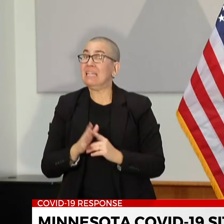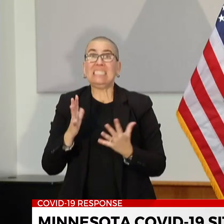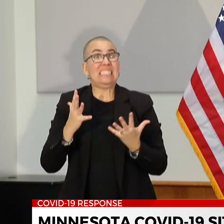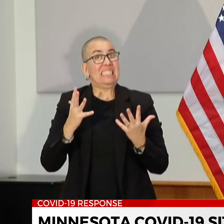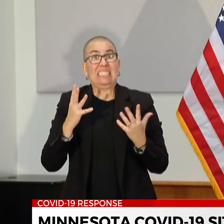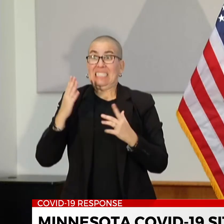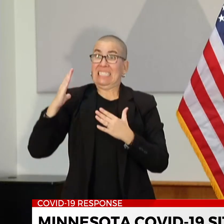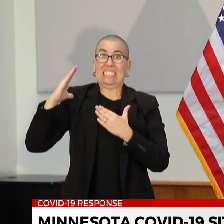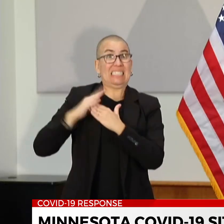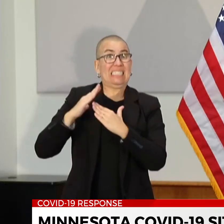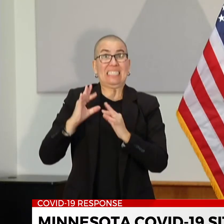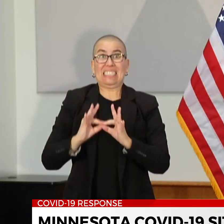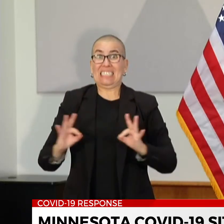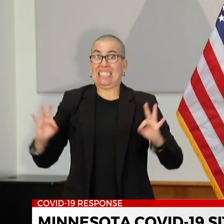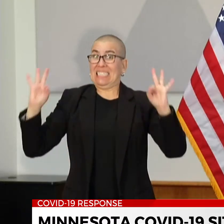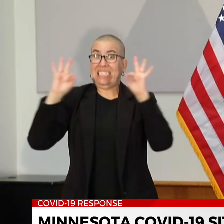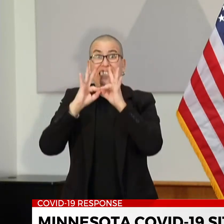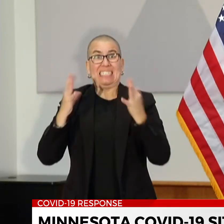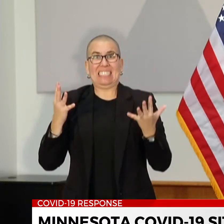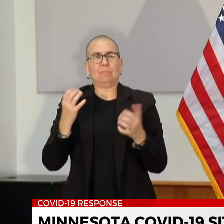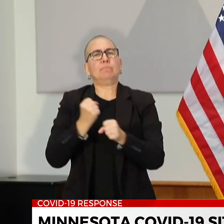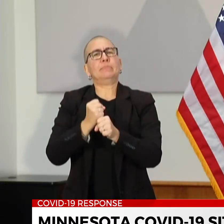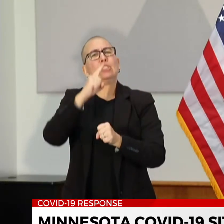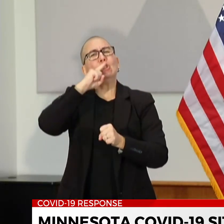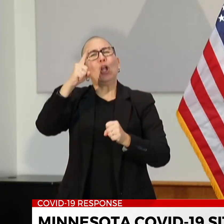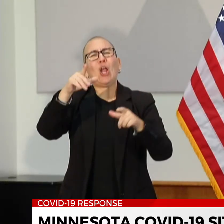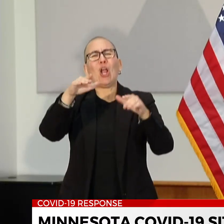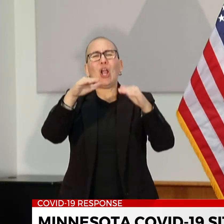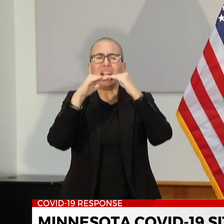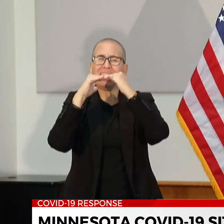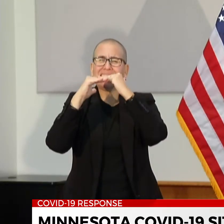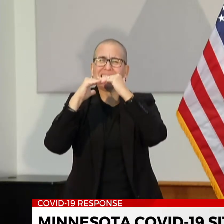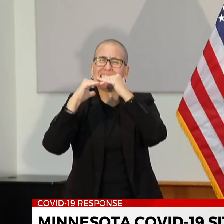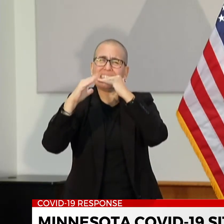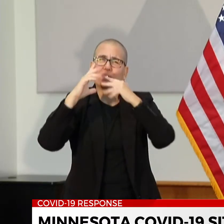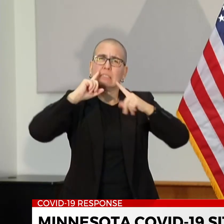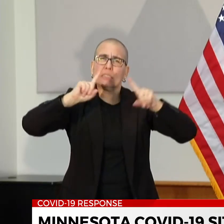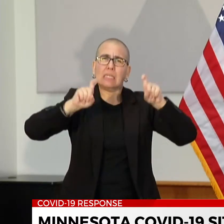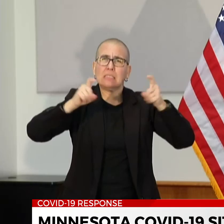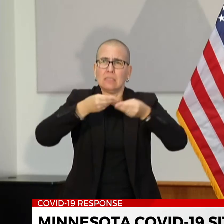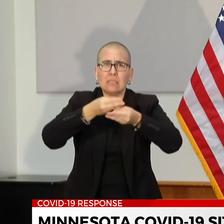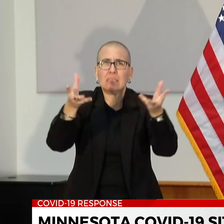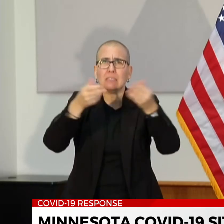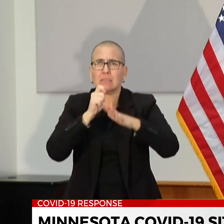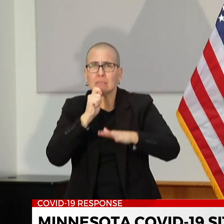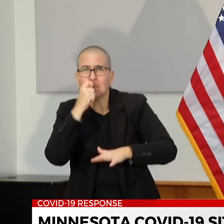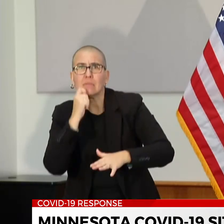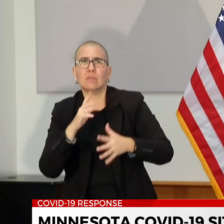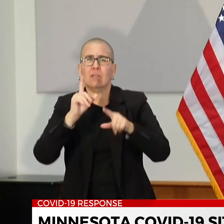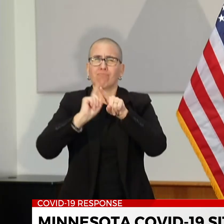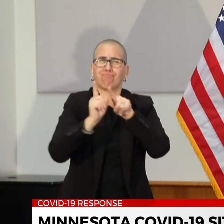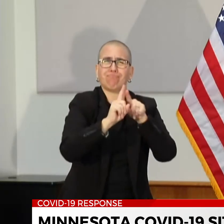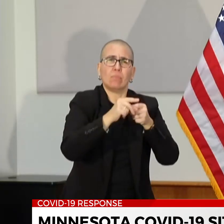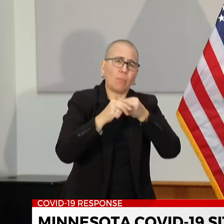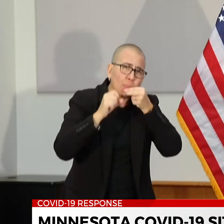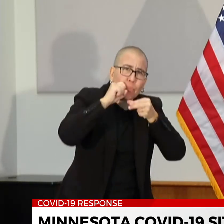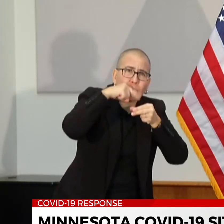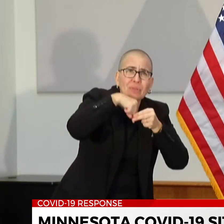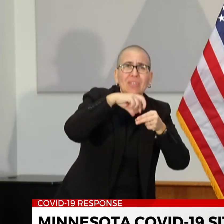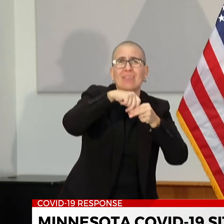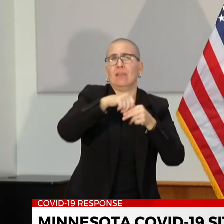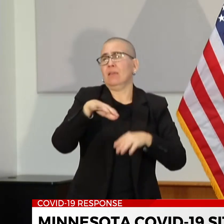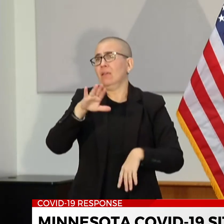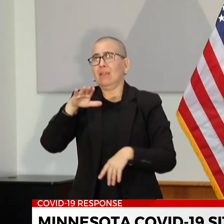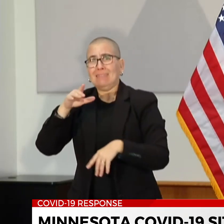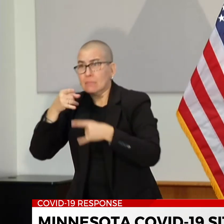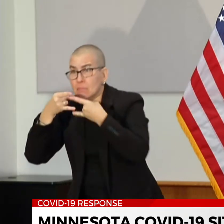in terms of finding out where we're at is testing on a massive scale. And then what mitigation measures have we learned, whether it be masking, social distancing,